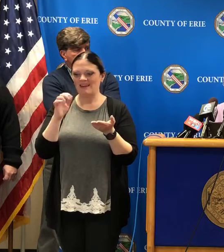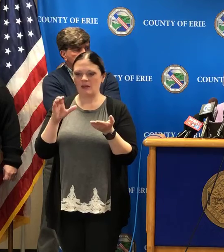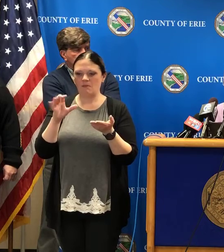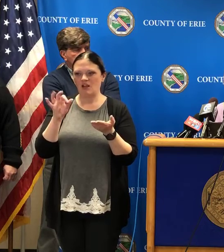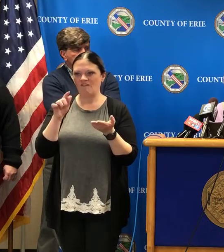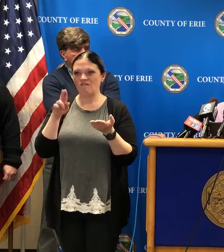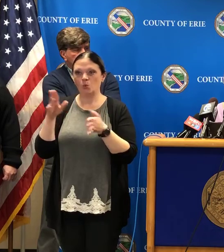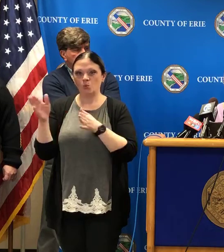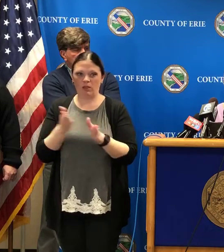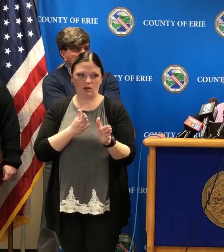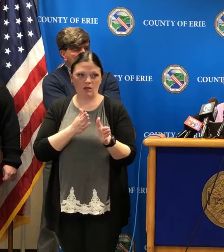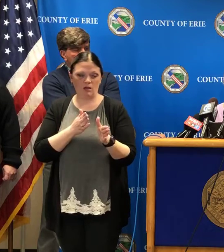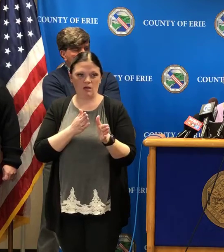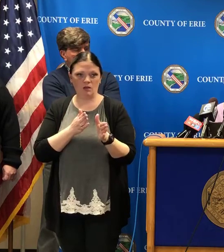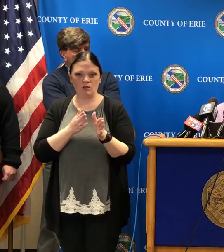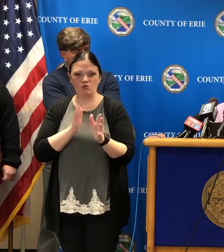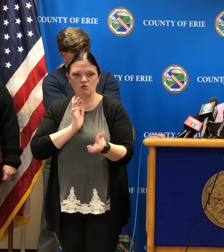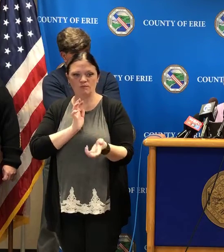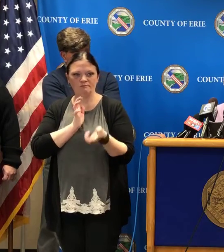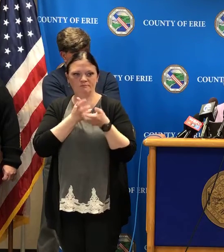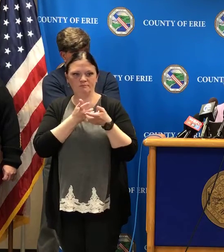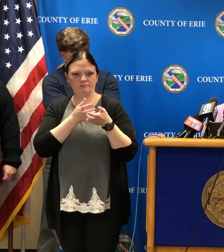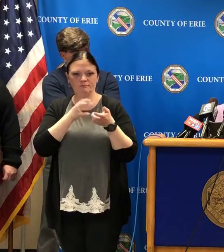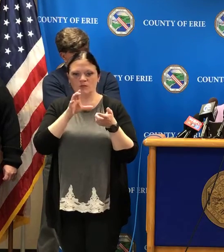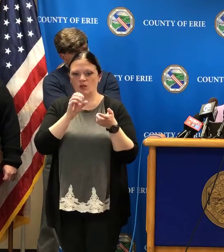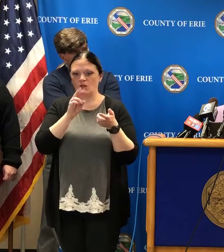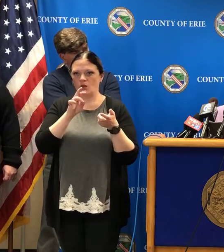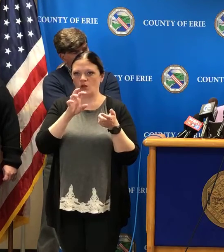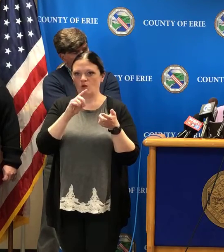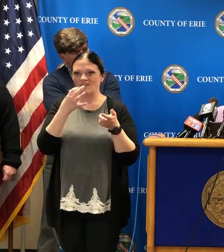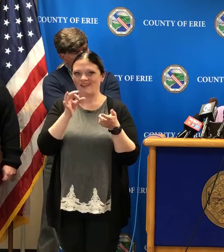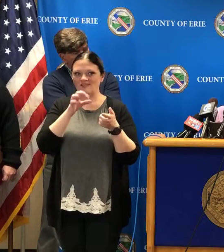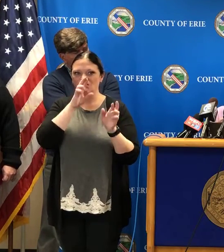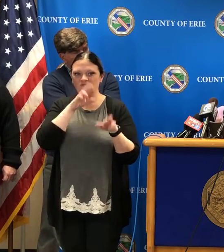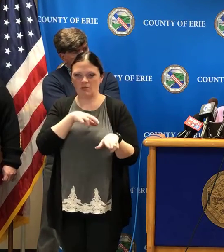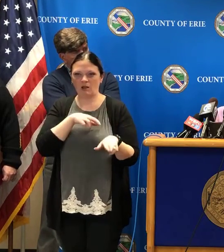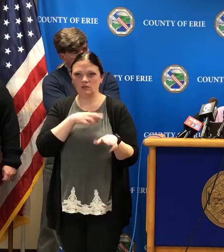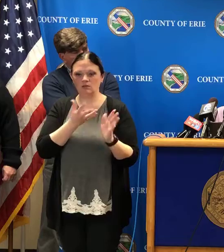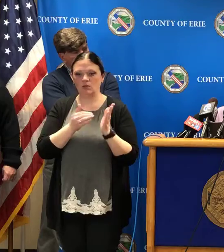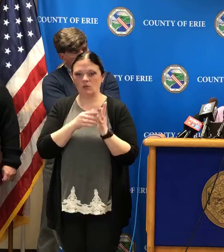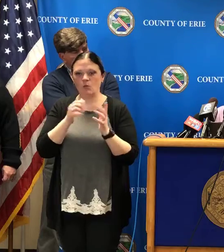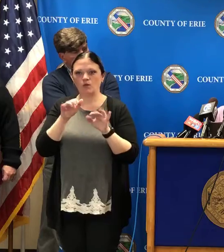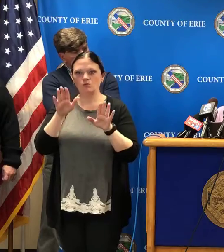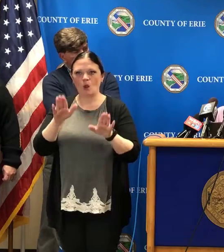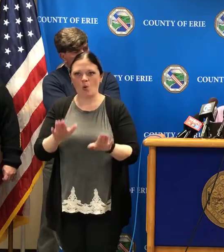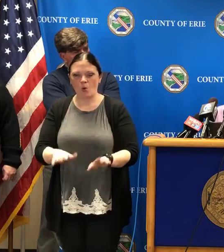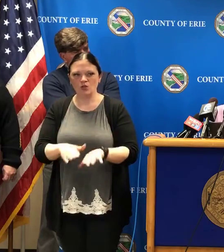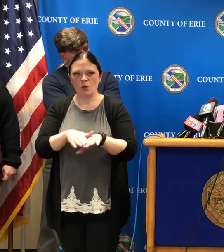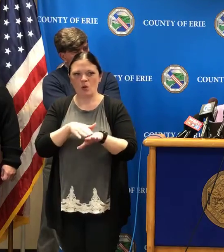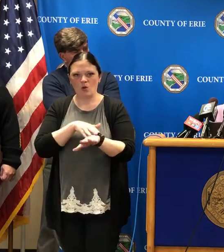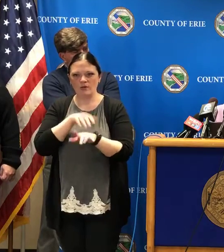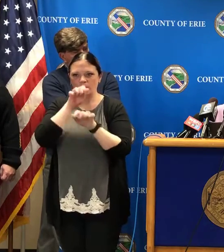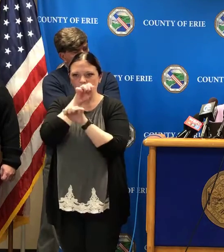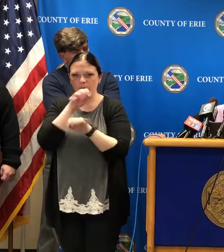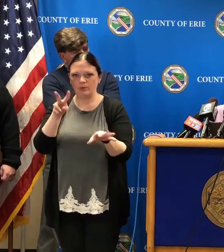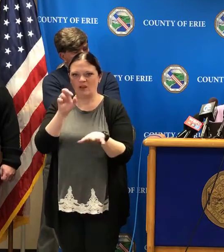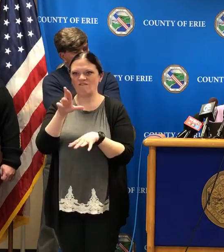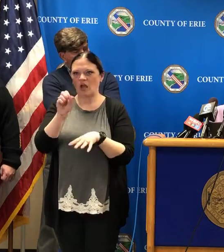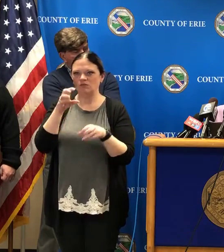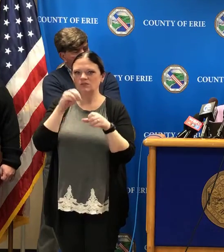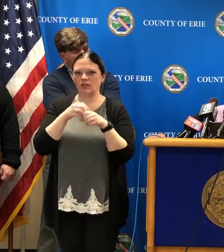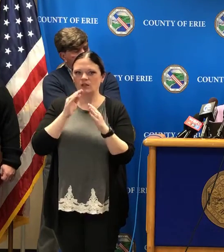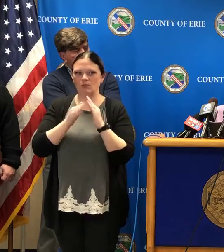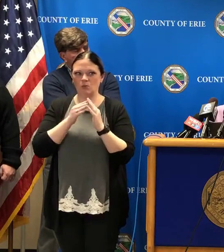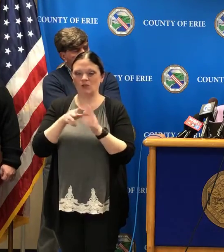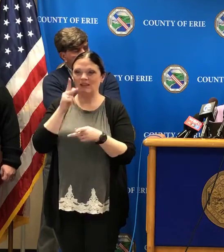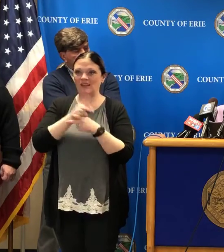influenza plans and to fit our COVID-19 response. Again, we want to slow down the transmission of virus in our community and